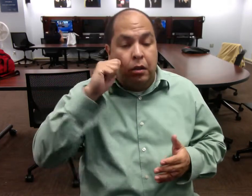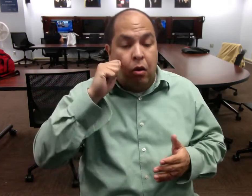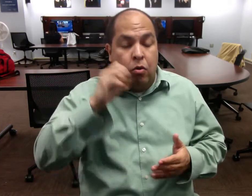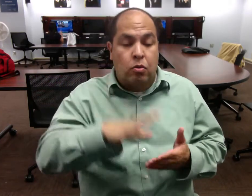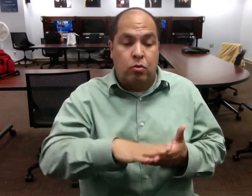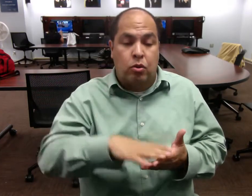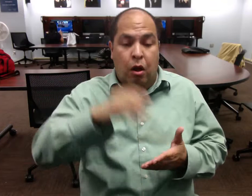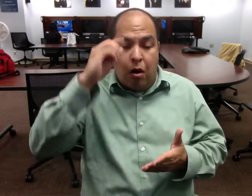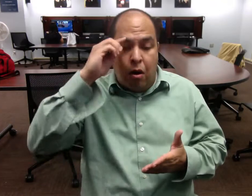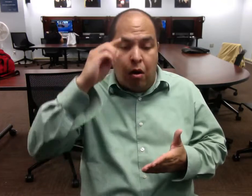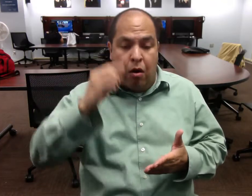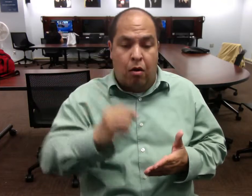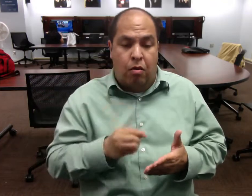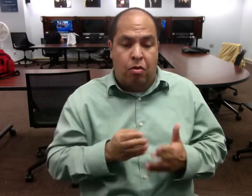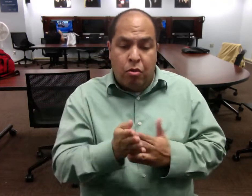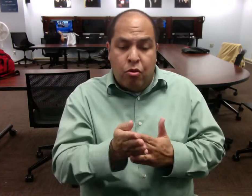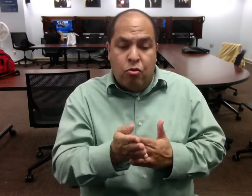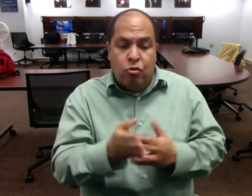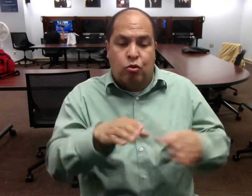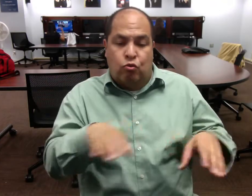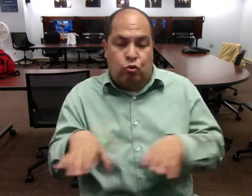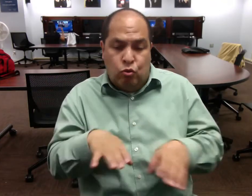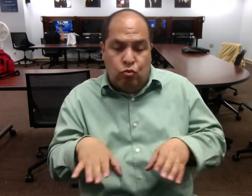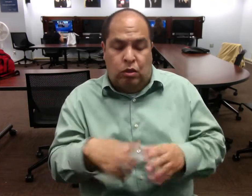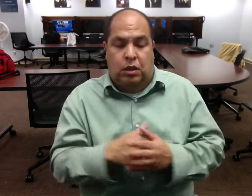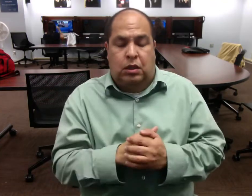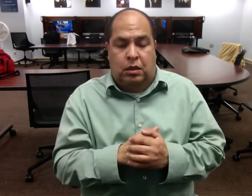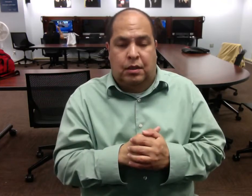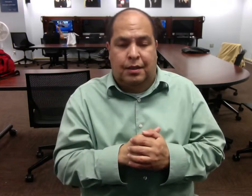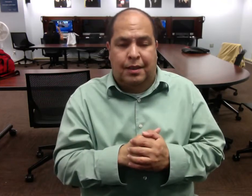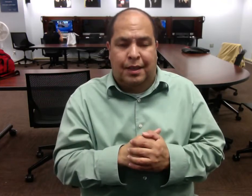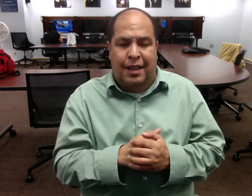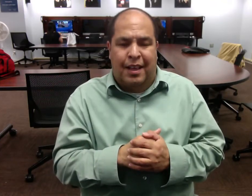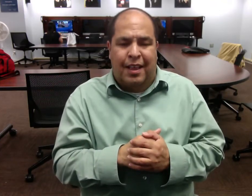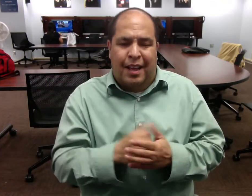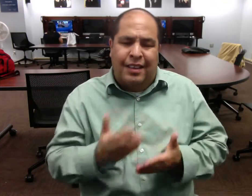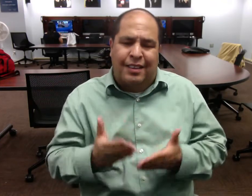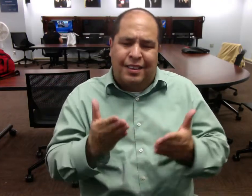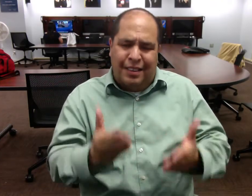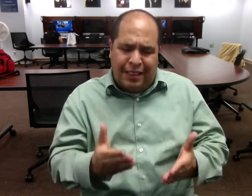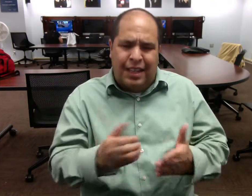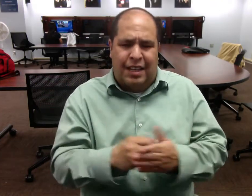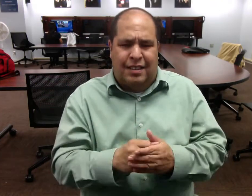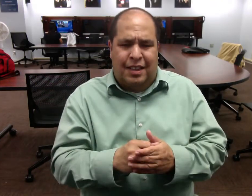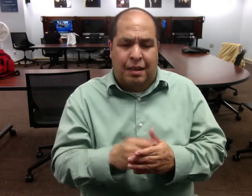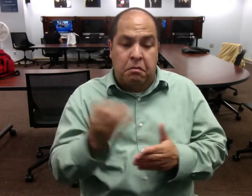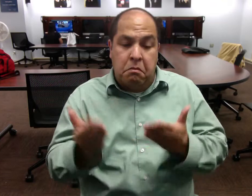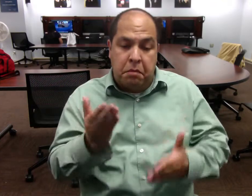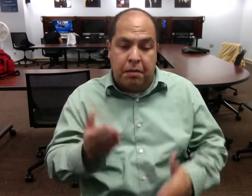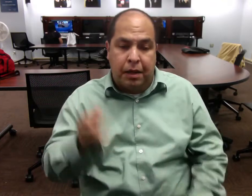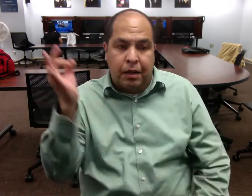This concept suggests that lectures may not be the best way to teach something.